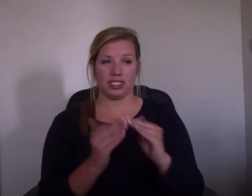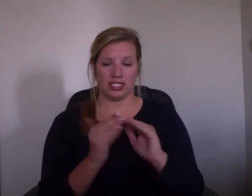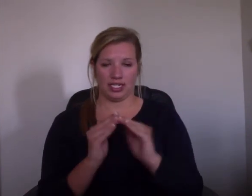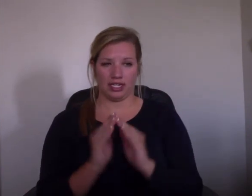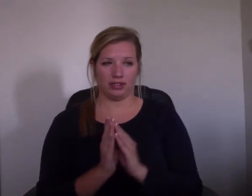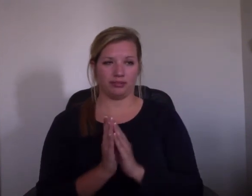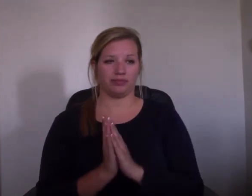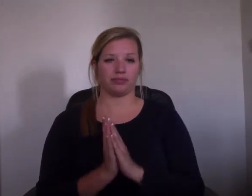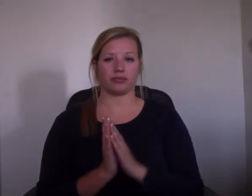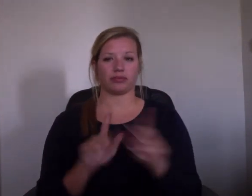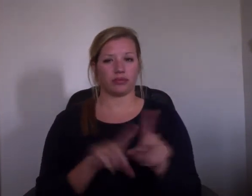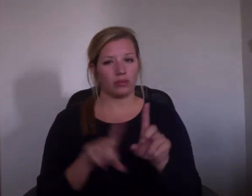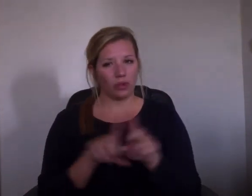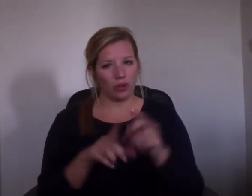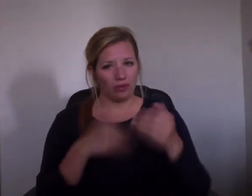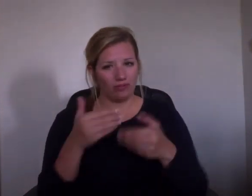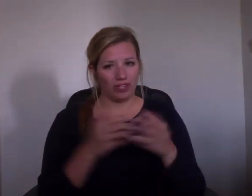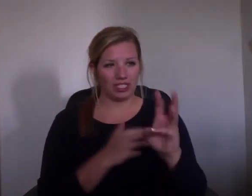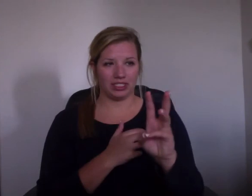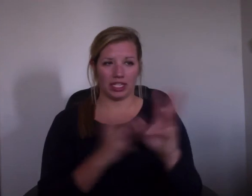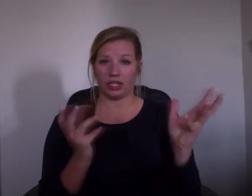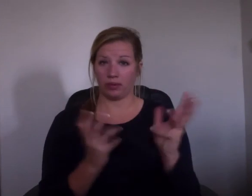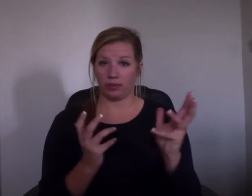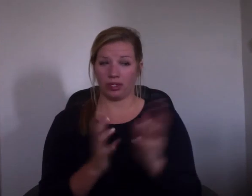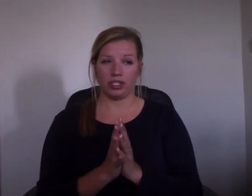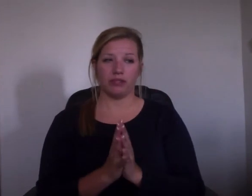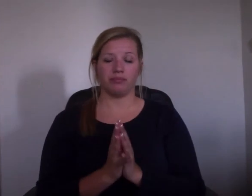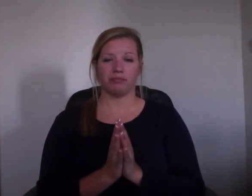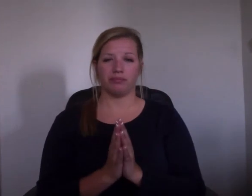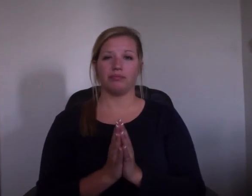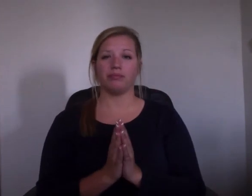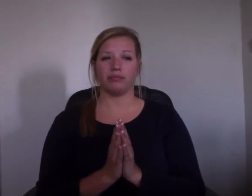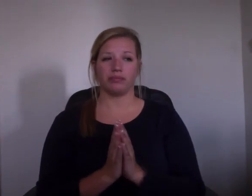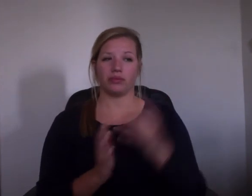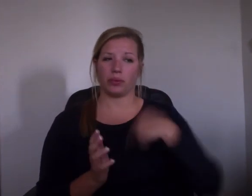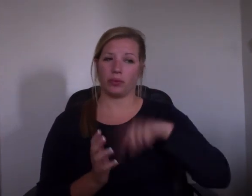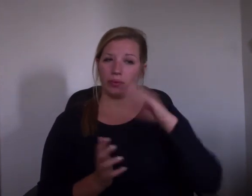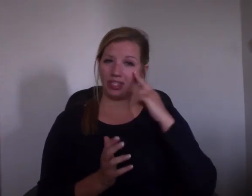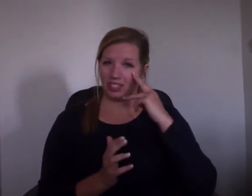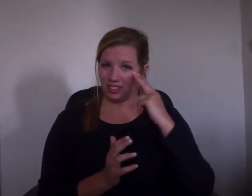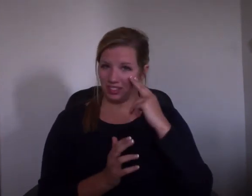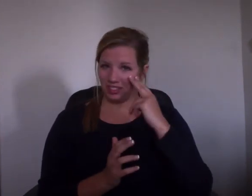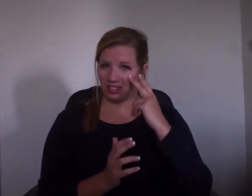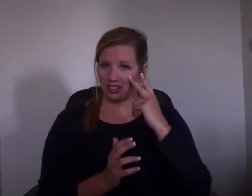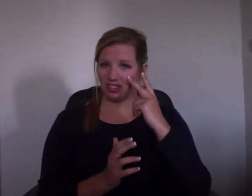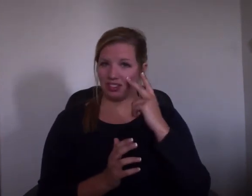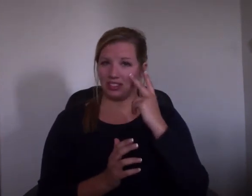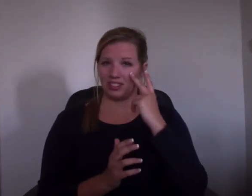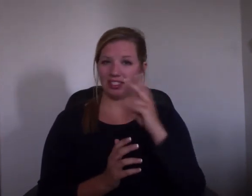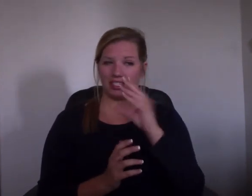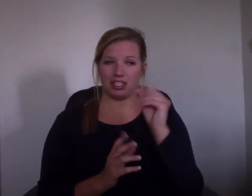Phase 6? Well, it is in this phase that we start to hear a lot of very